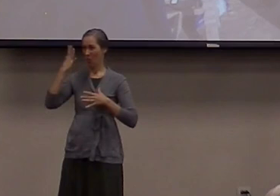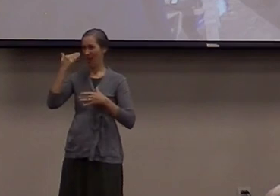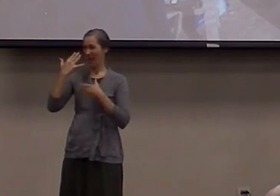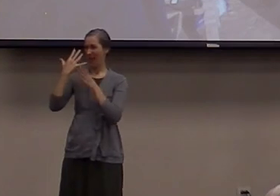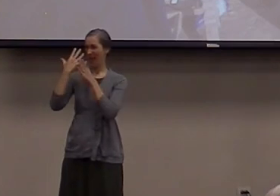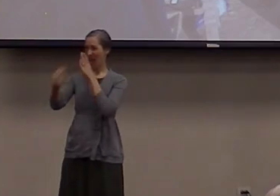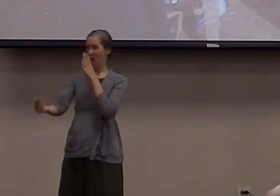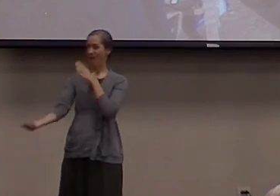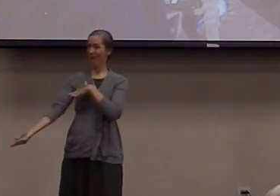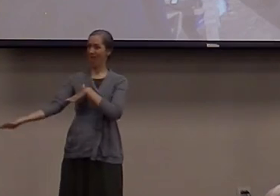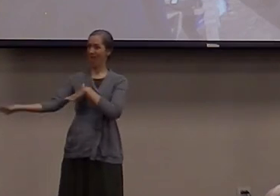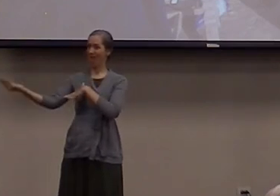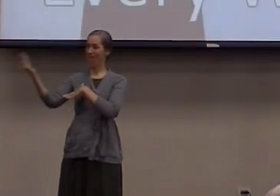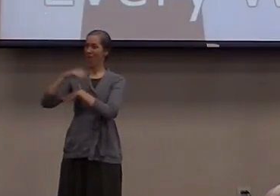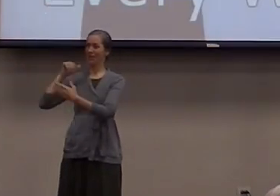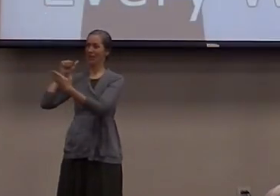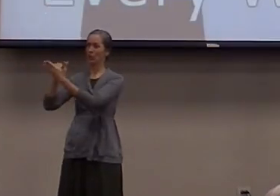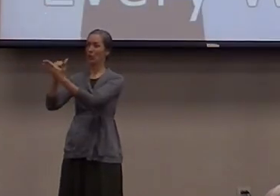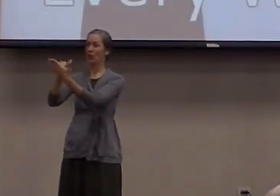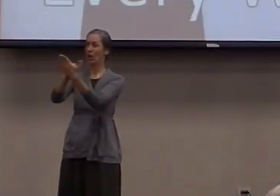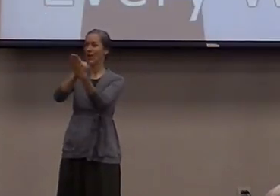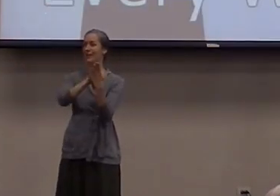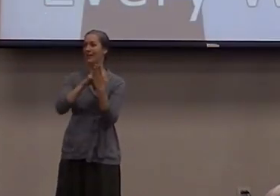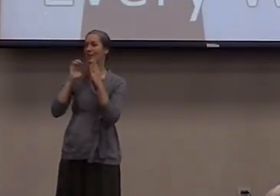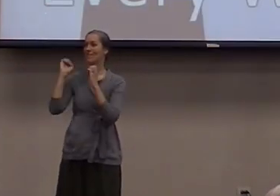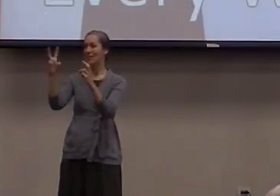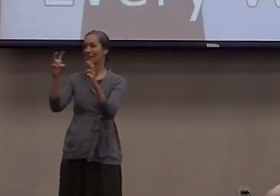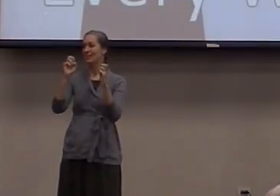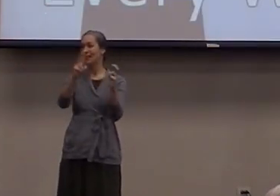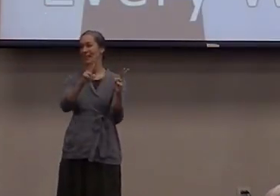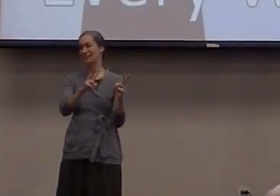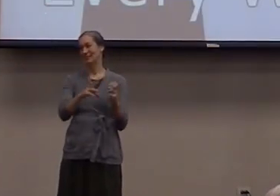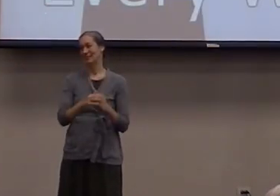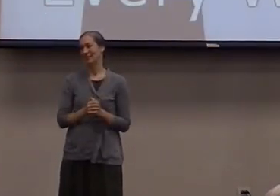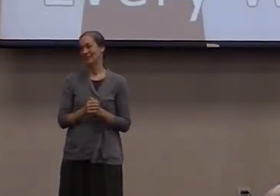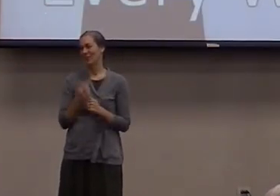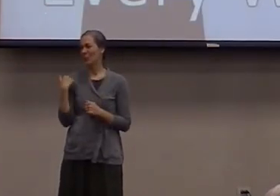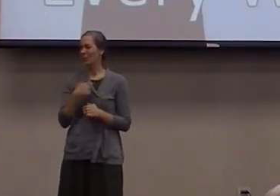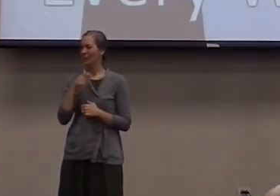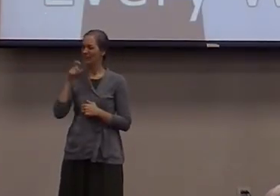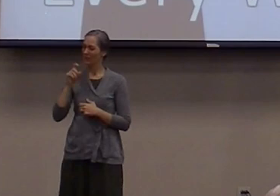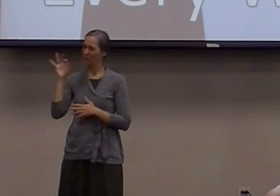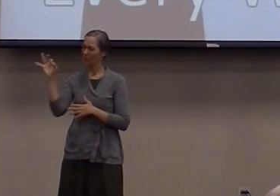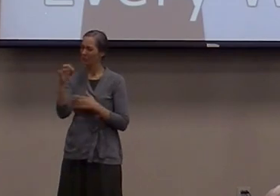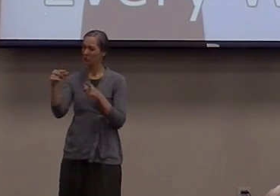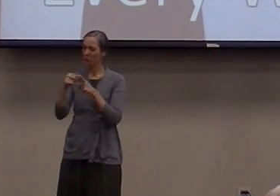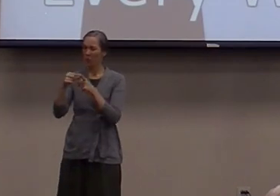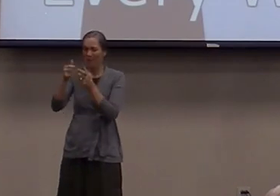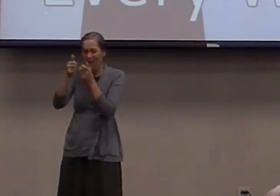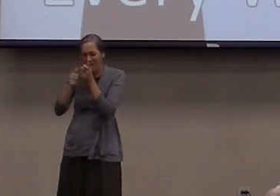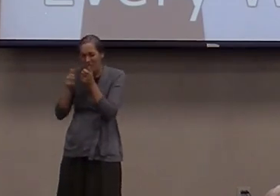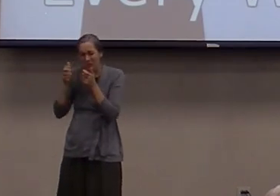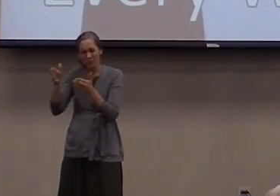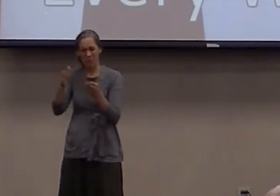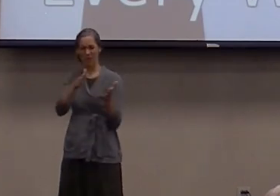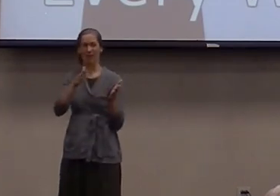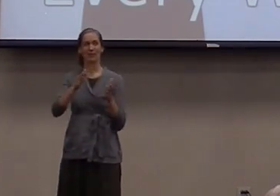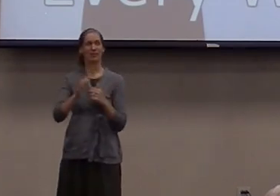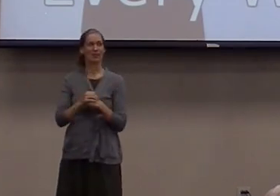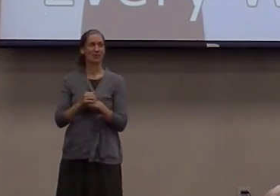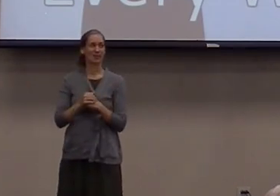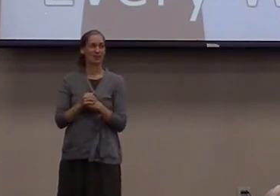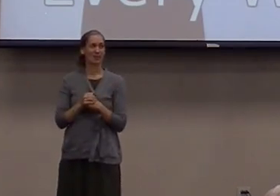they work and they evangelize in the streets. We need to preach the Word in every way.